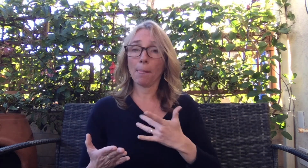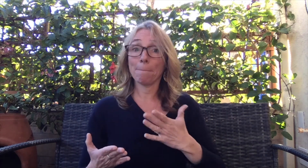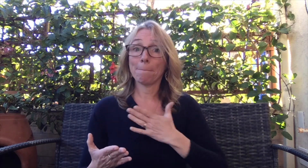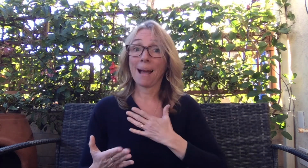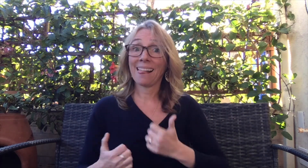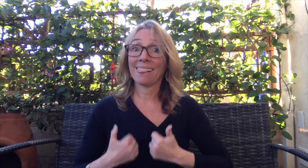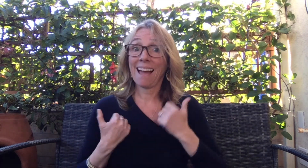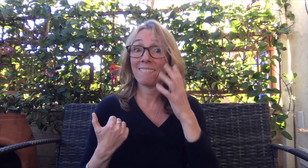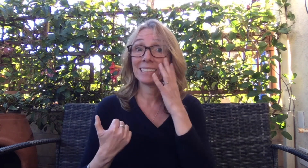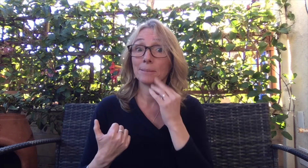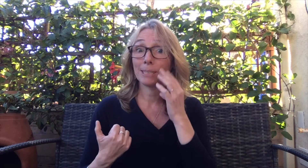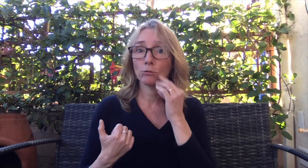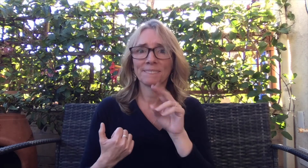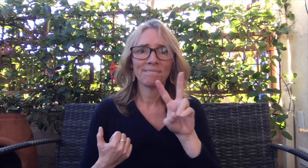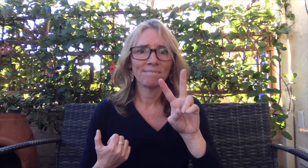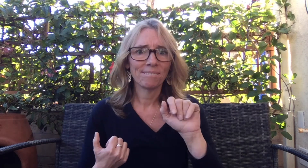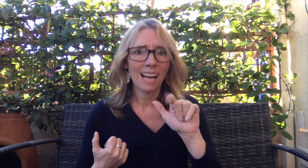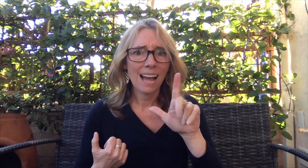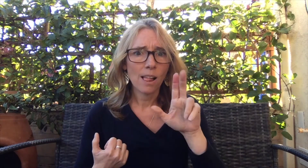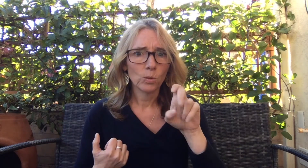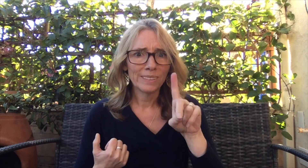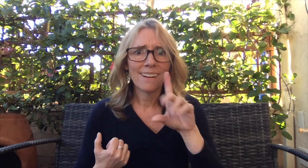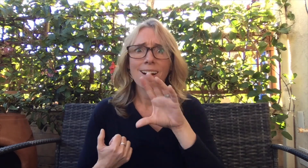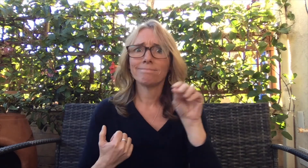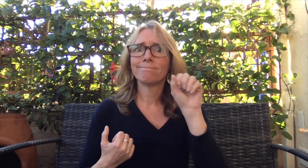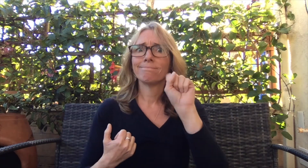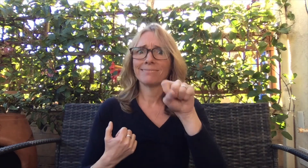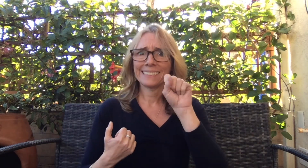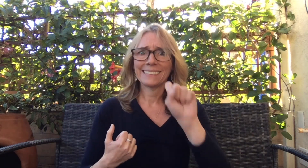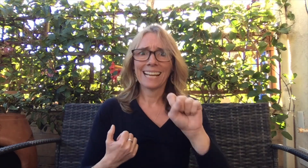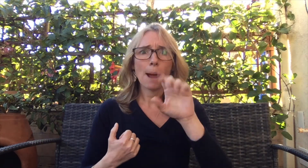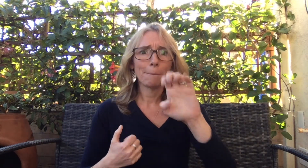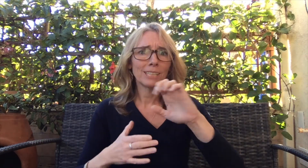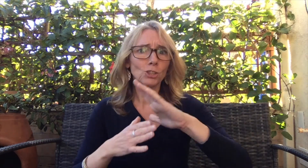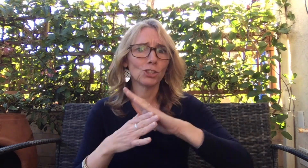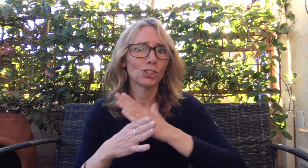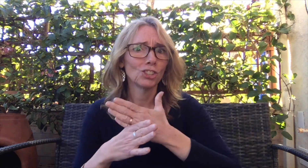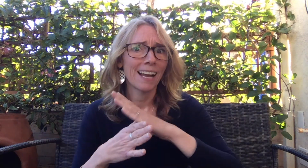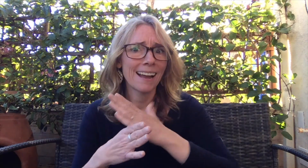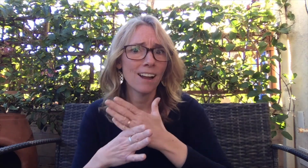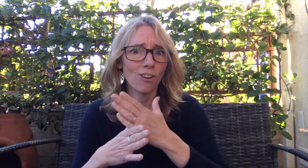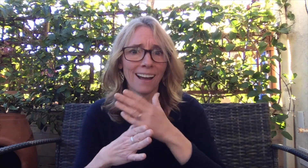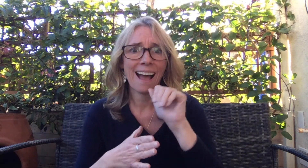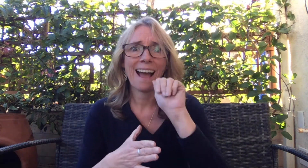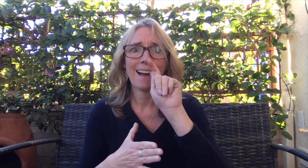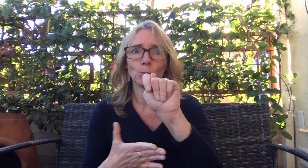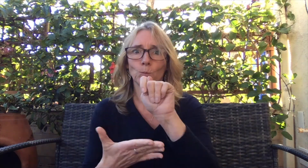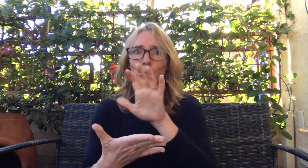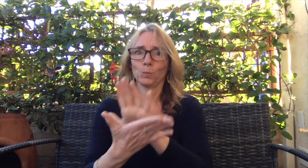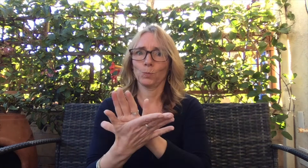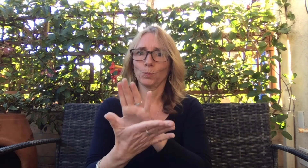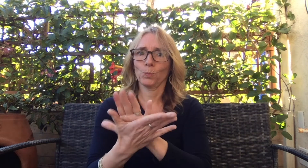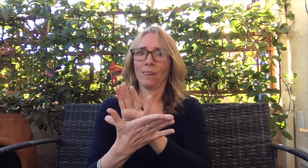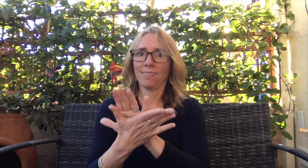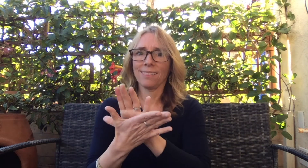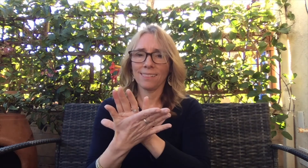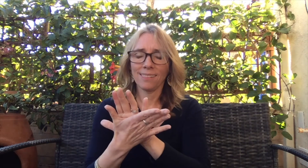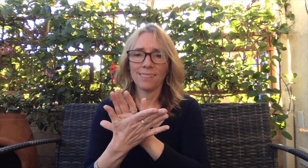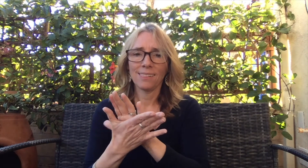So it's an imperfect curriculum where these children feel that their experiences are valued